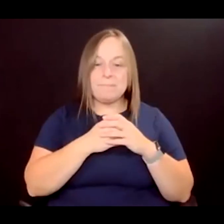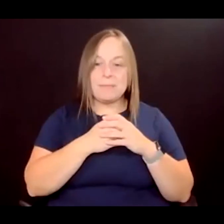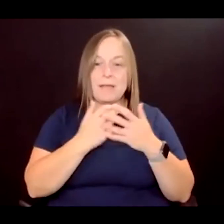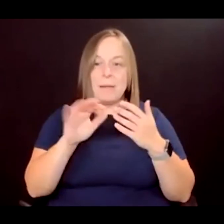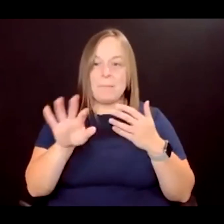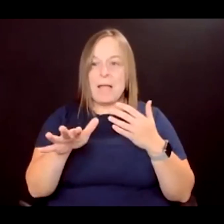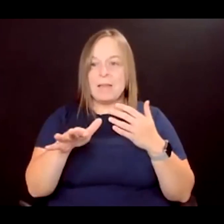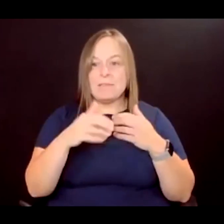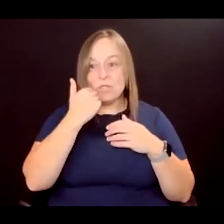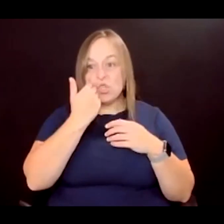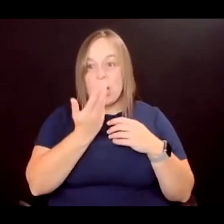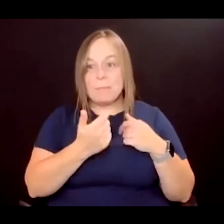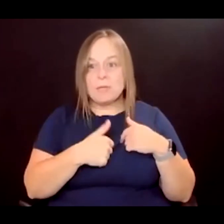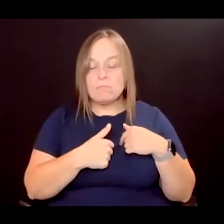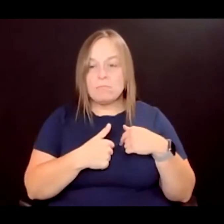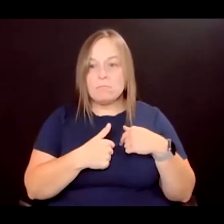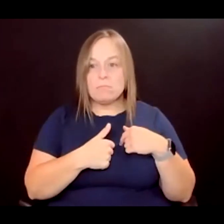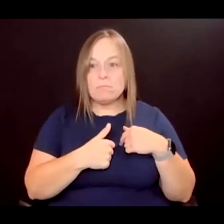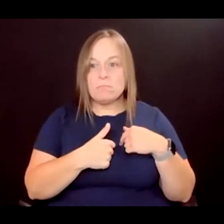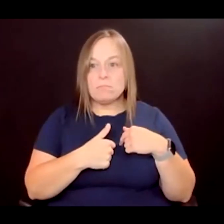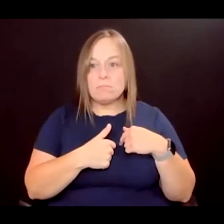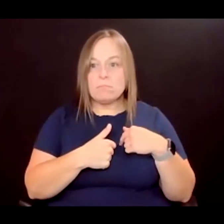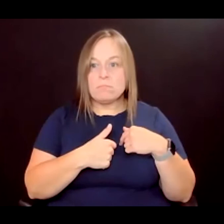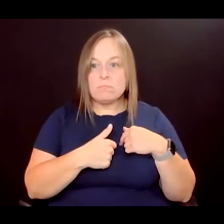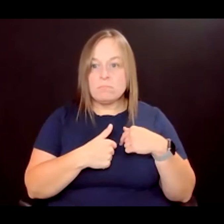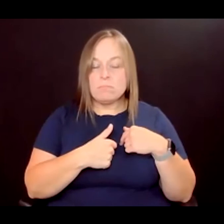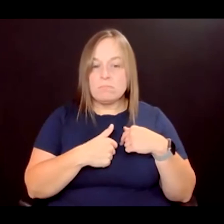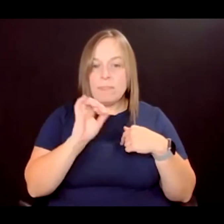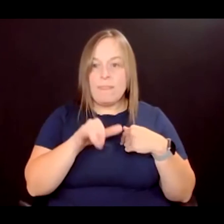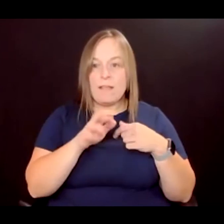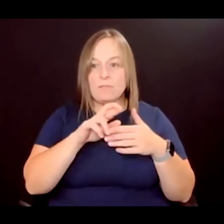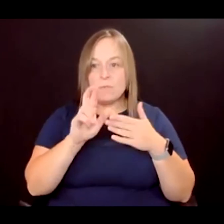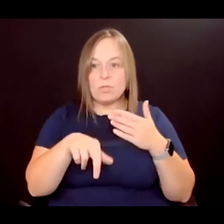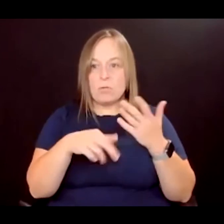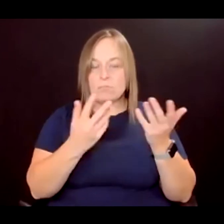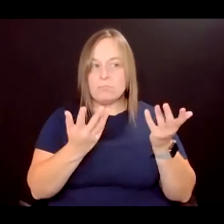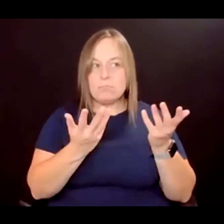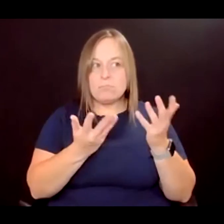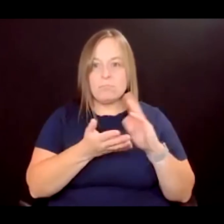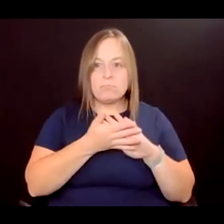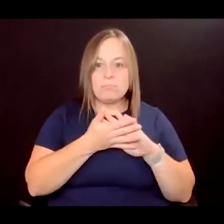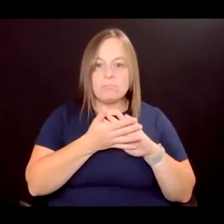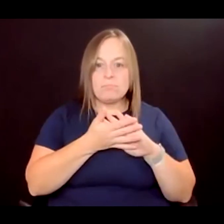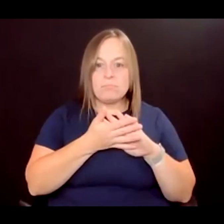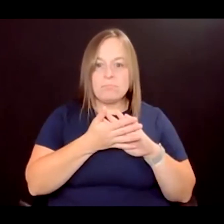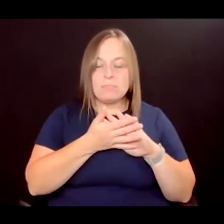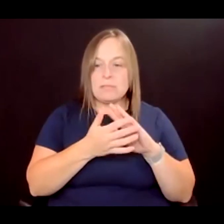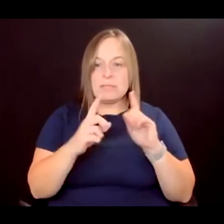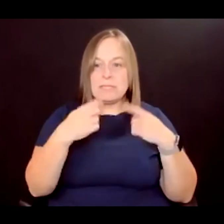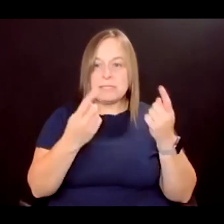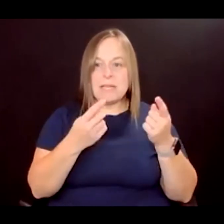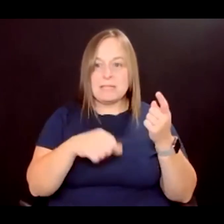kind of stuff is ridiculous, and it's unacceptable in the capital city of New York State.